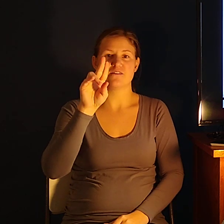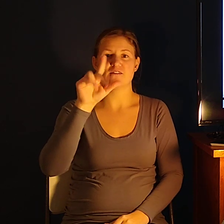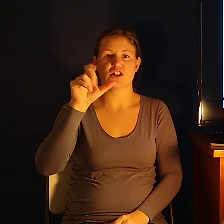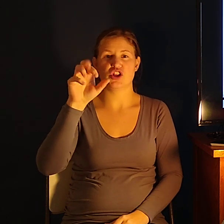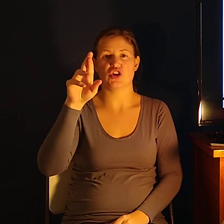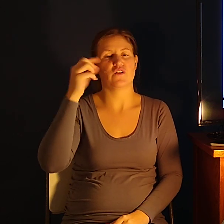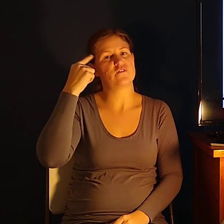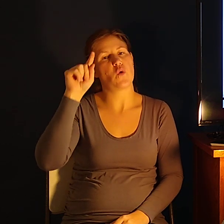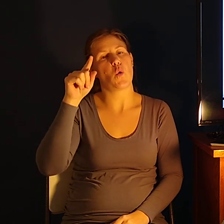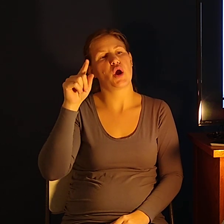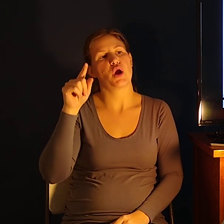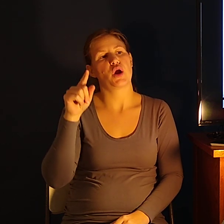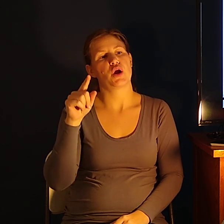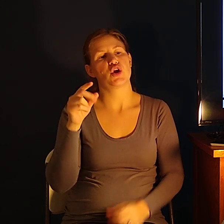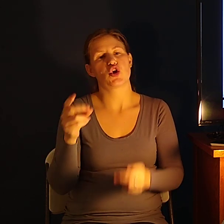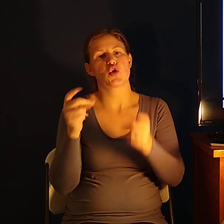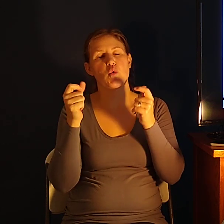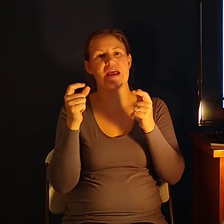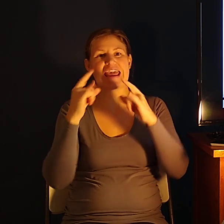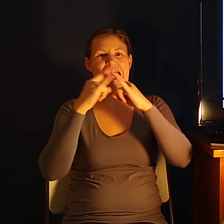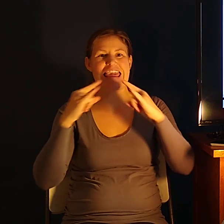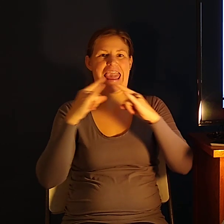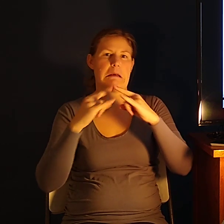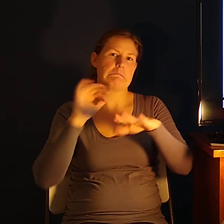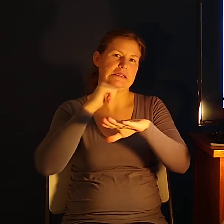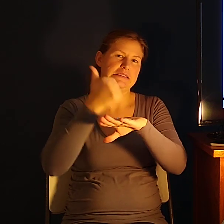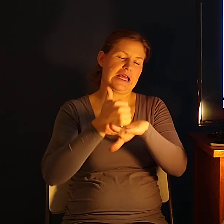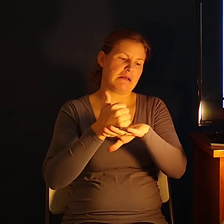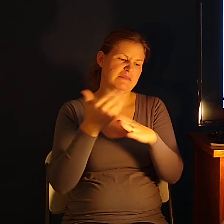for quick camp setups and things of that nature.